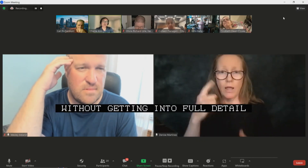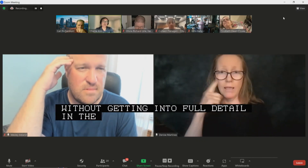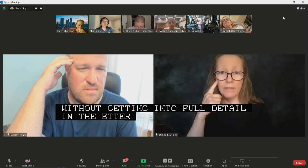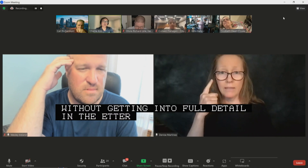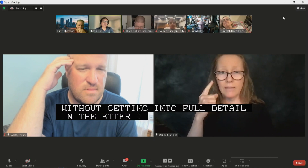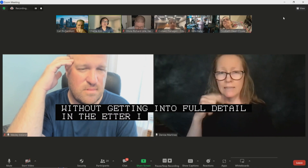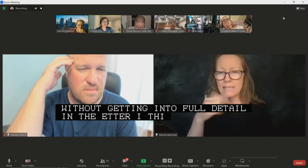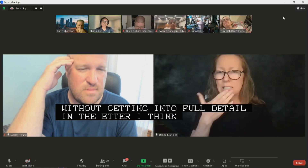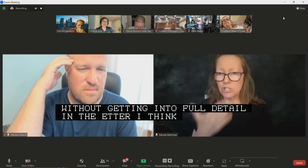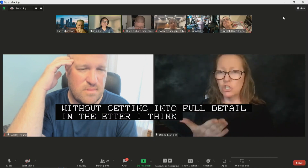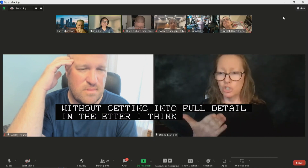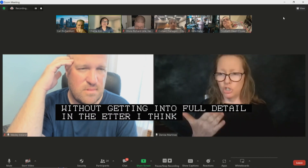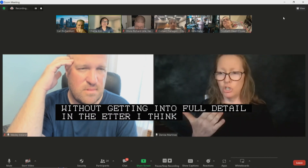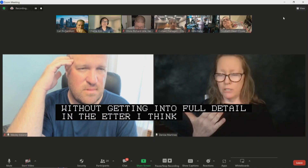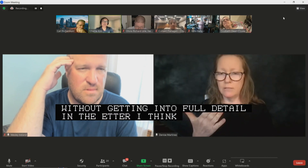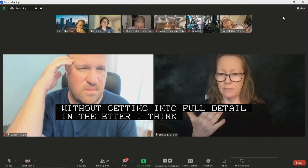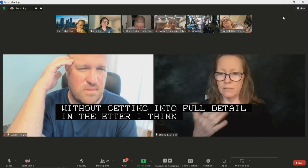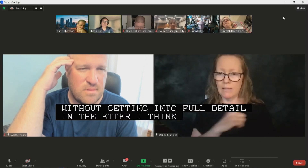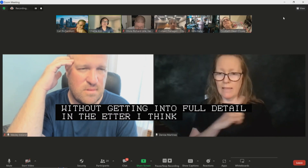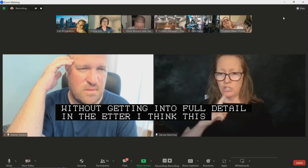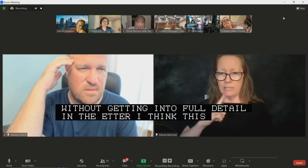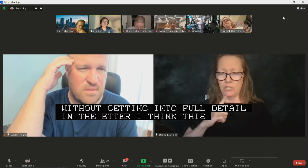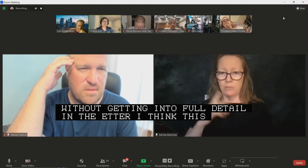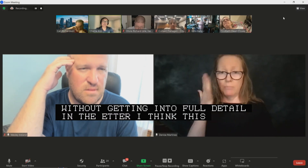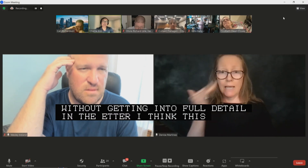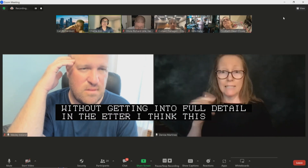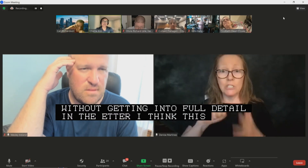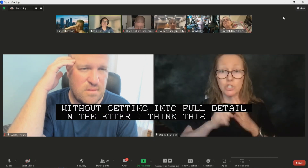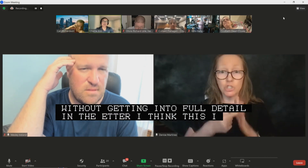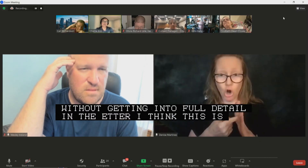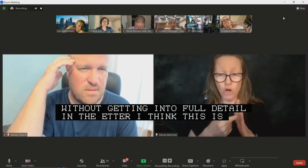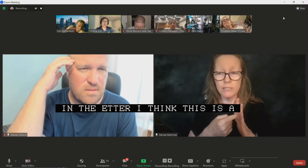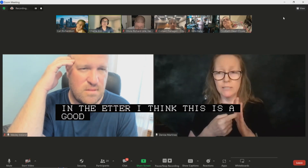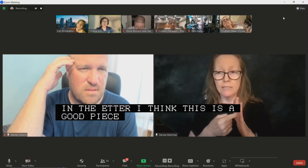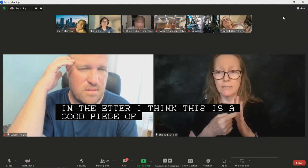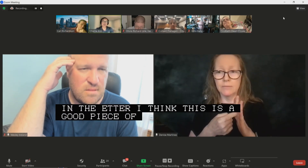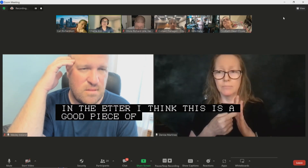this is a good piece of legislation, because it starts off and then it has